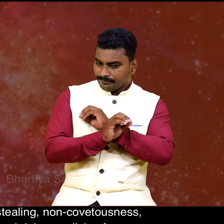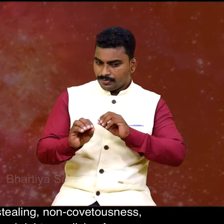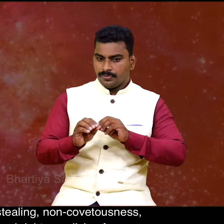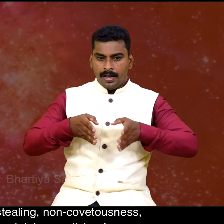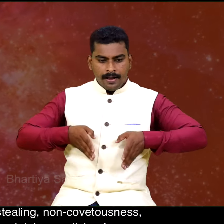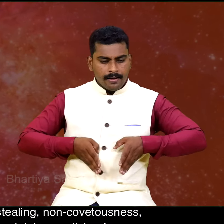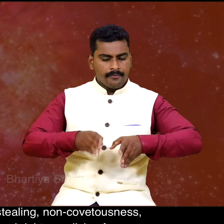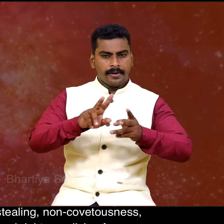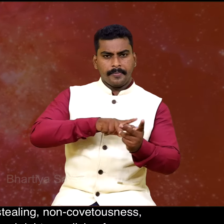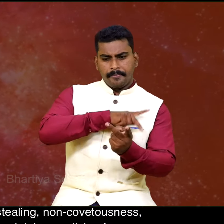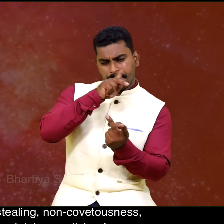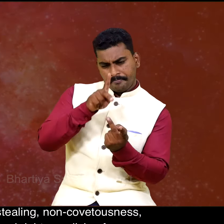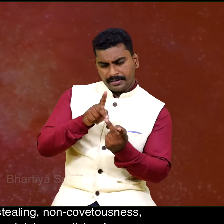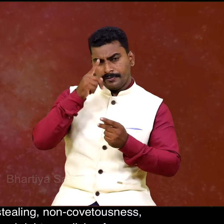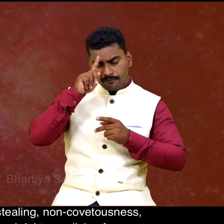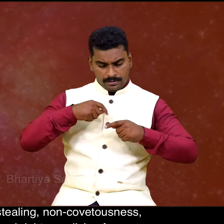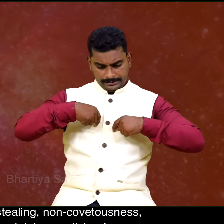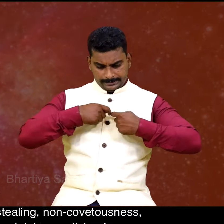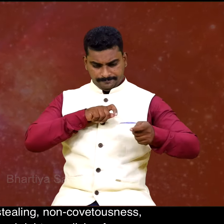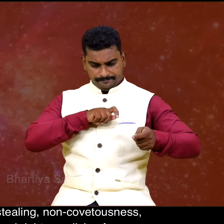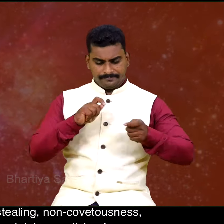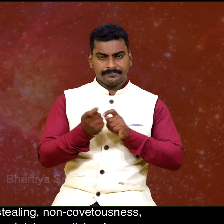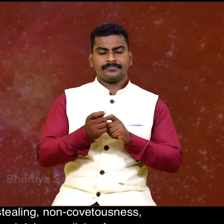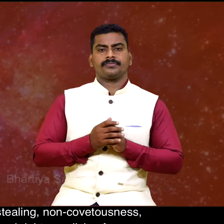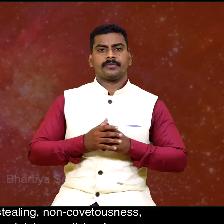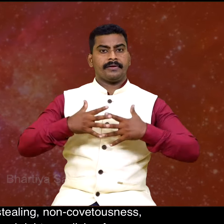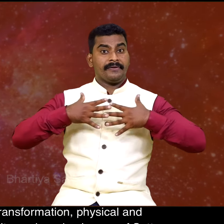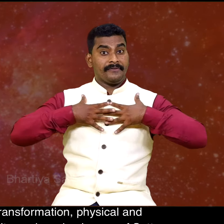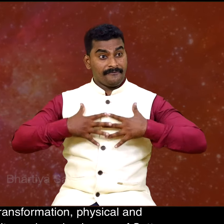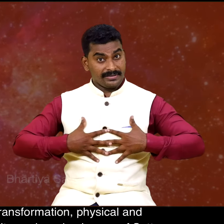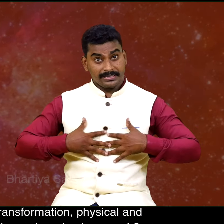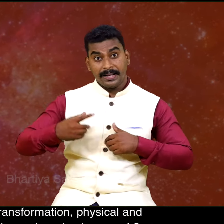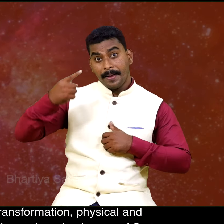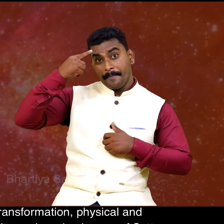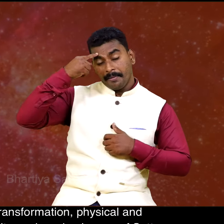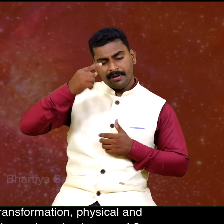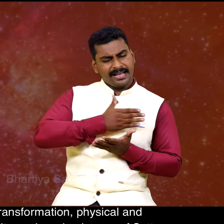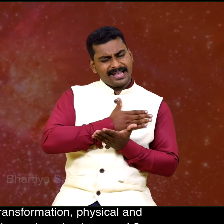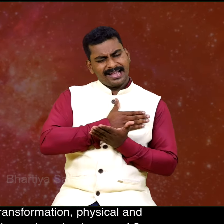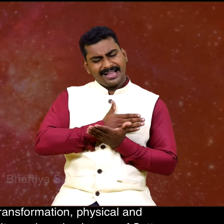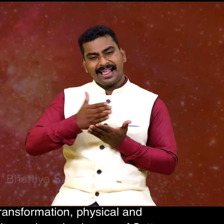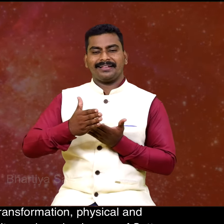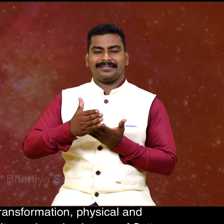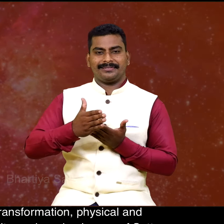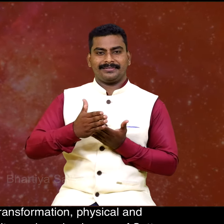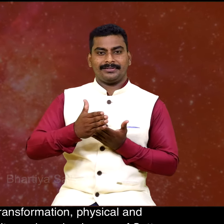non-covetousness, and righteous living for self-transformation, physical and mental